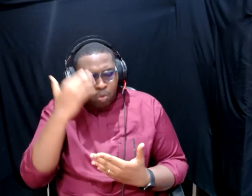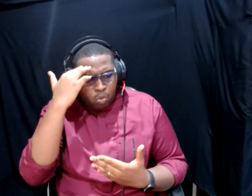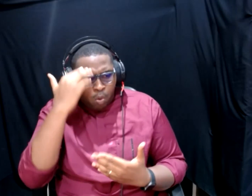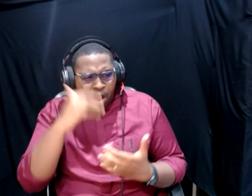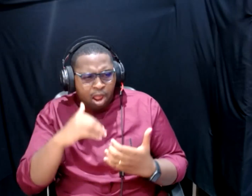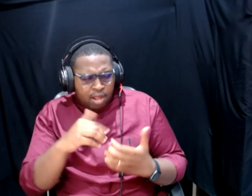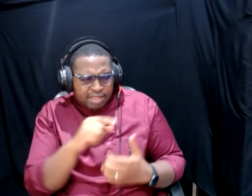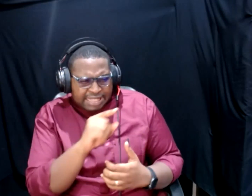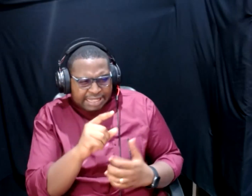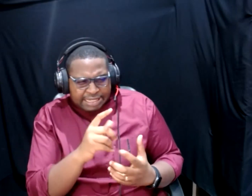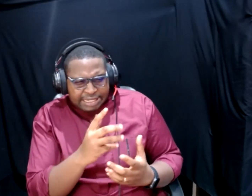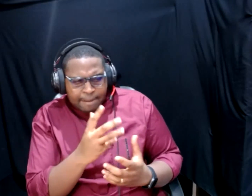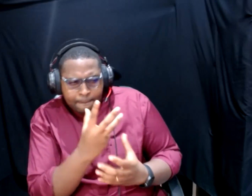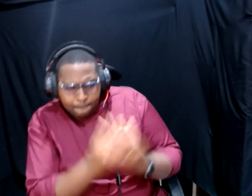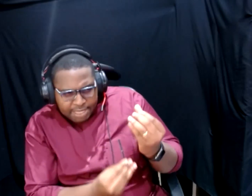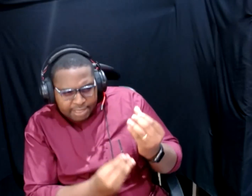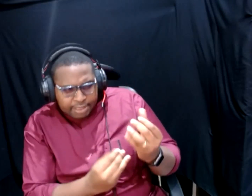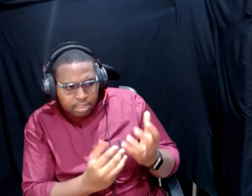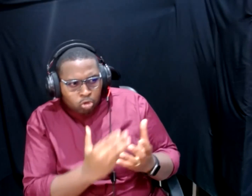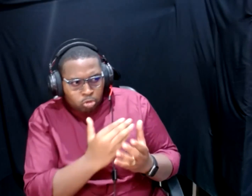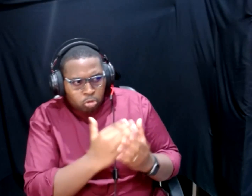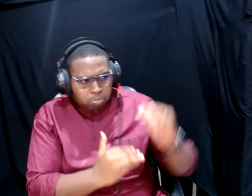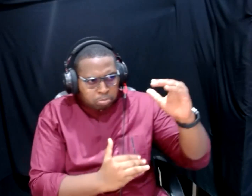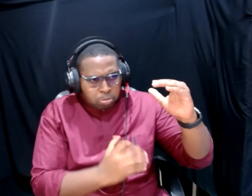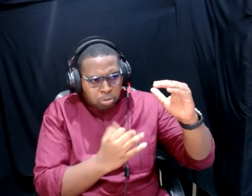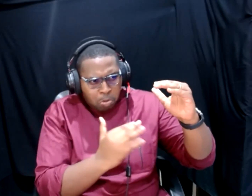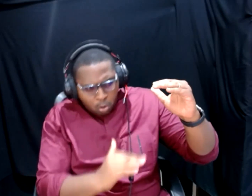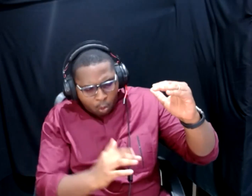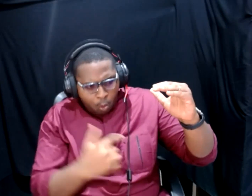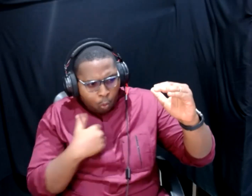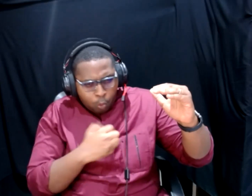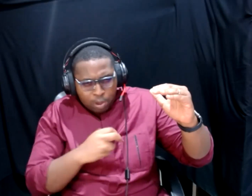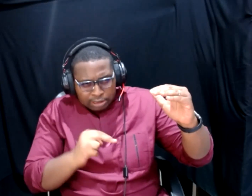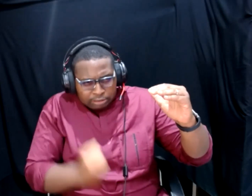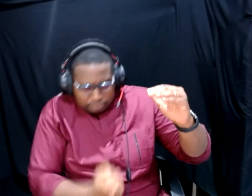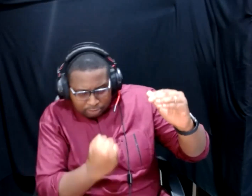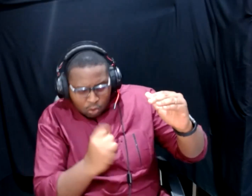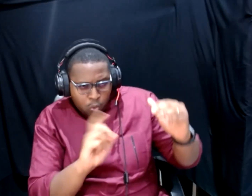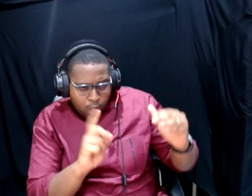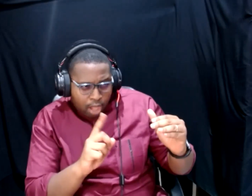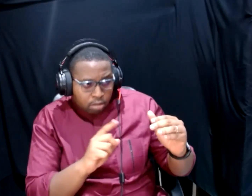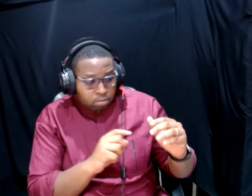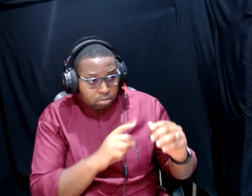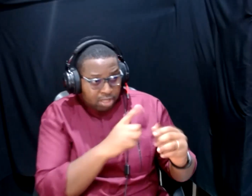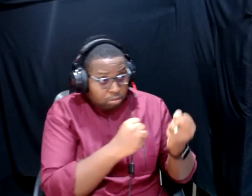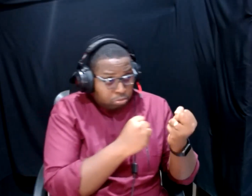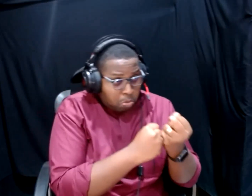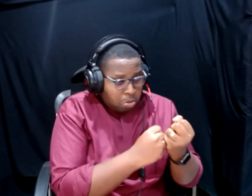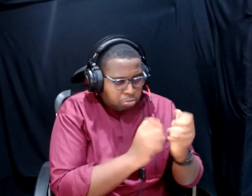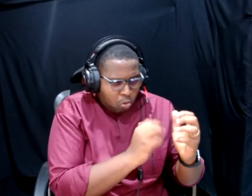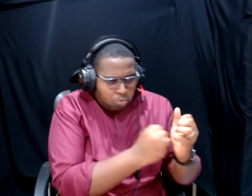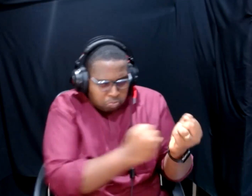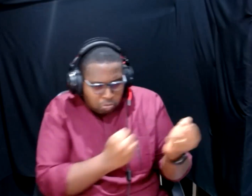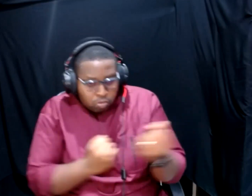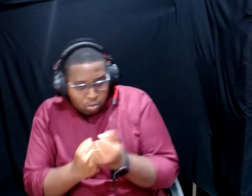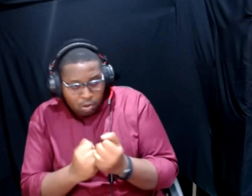are or are not having the kind of impact that we are hoping they would. So again, thank you for